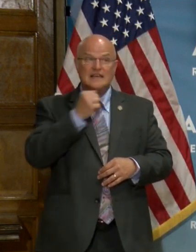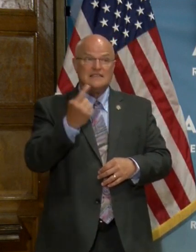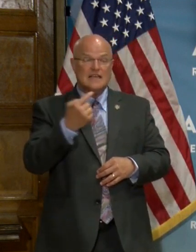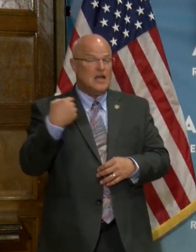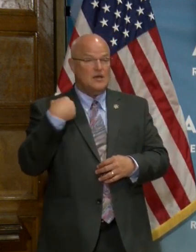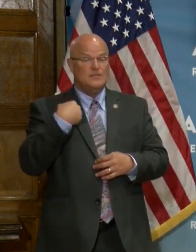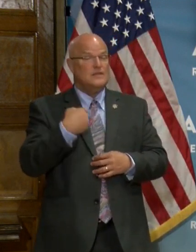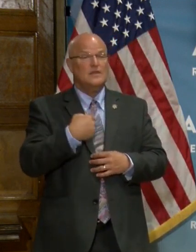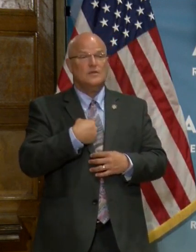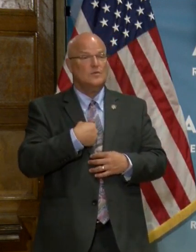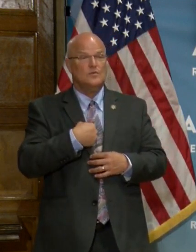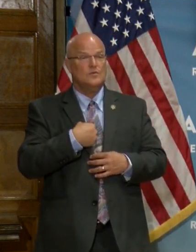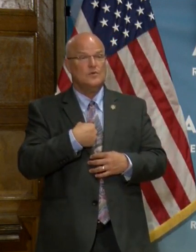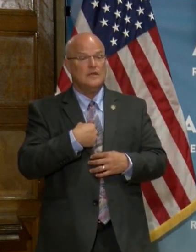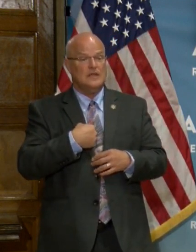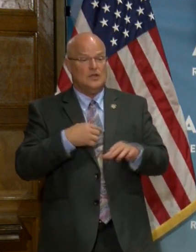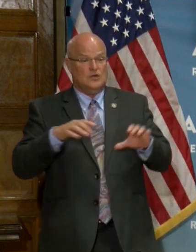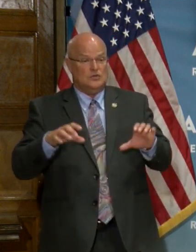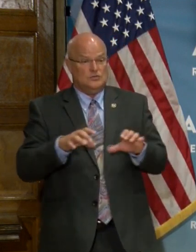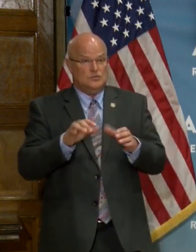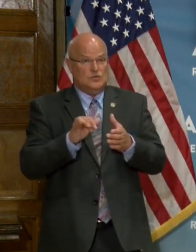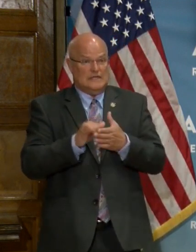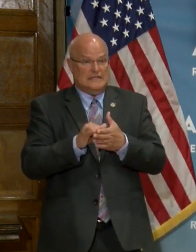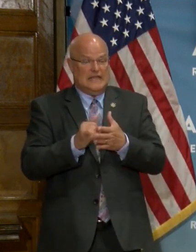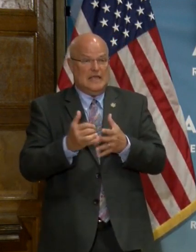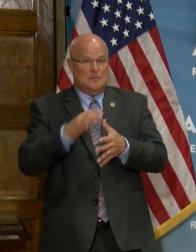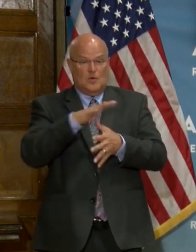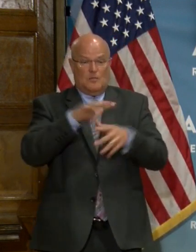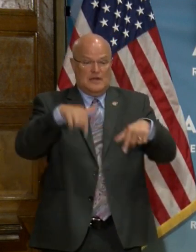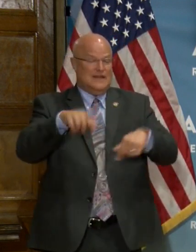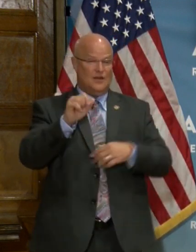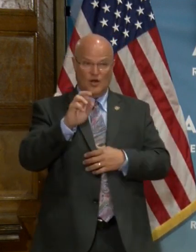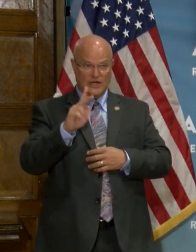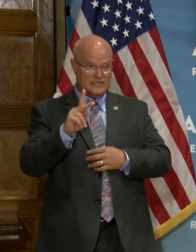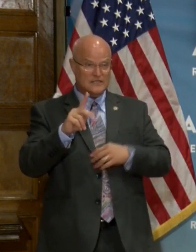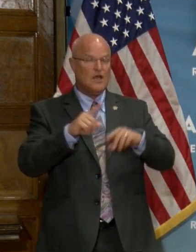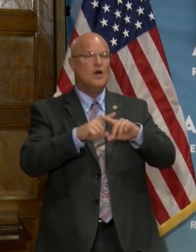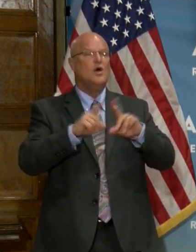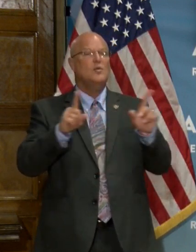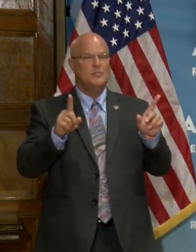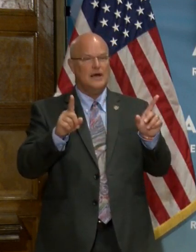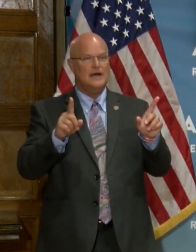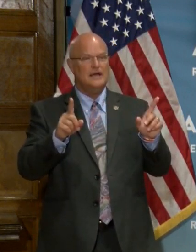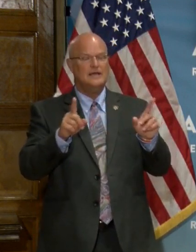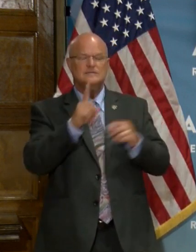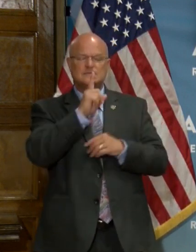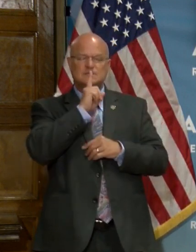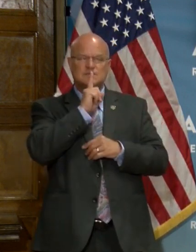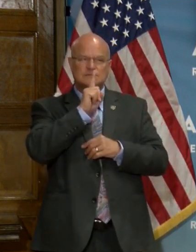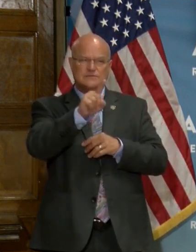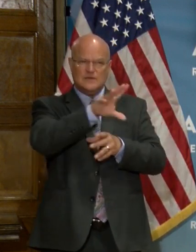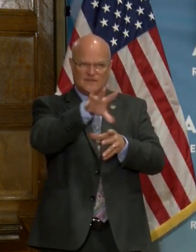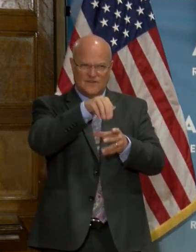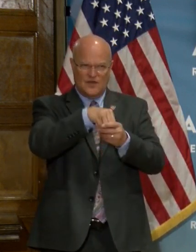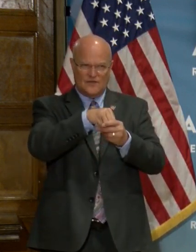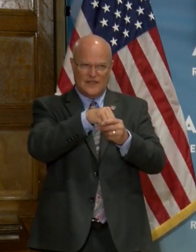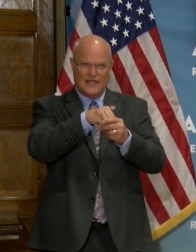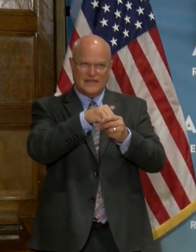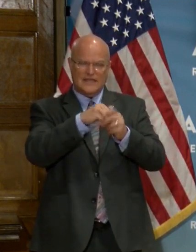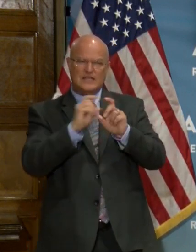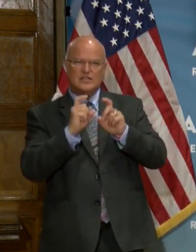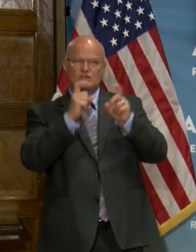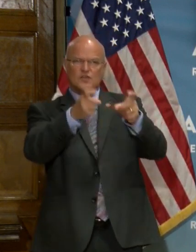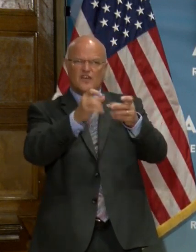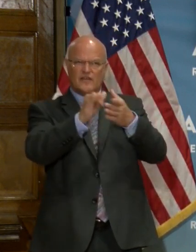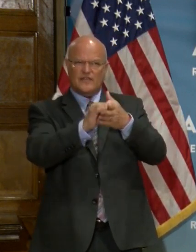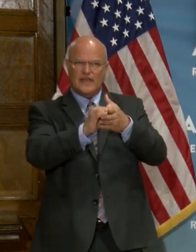we are doing that primarily here in Arkansas, but we're definitely a part of that, contributing to that effort.